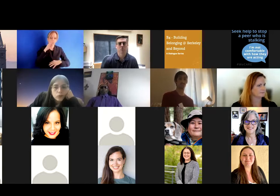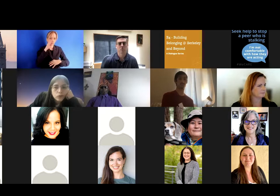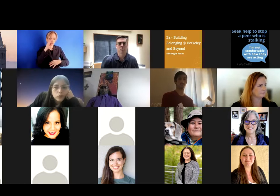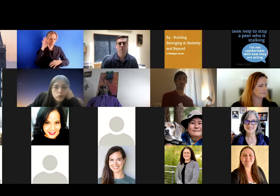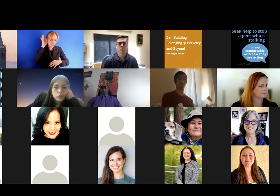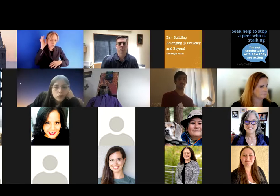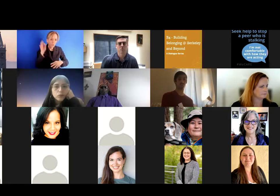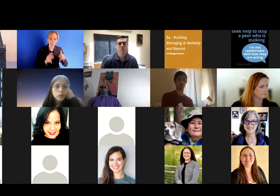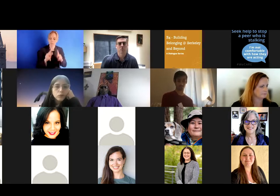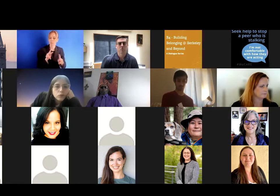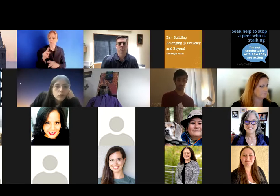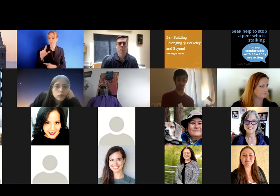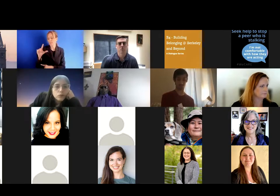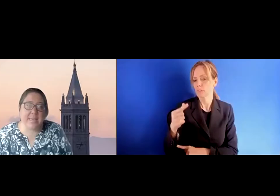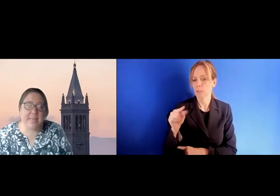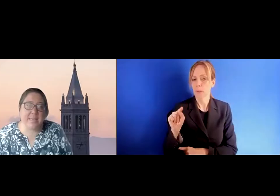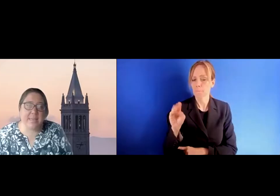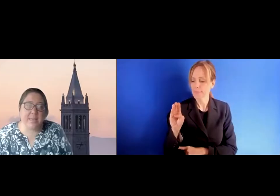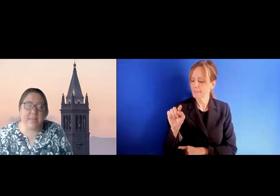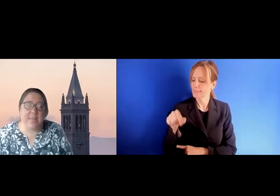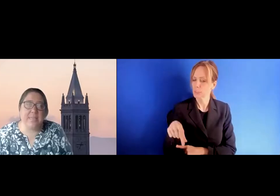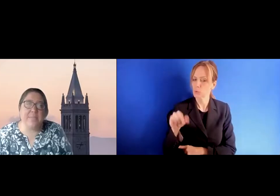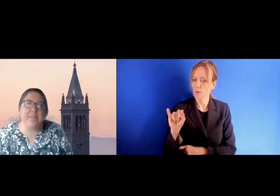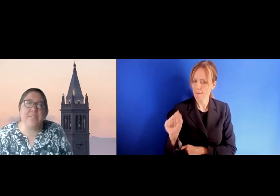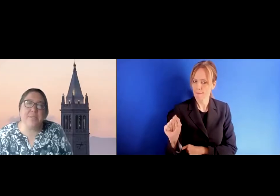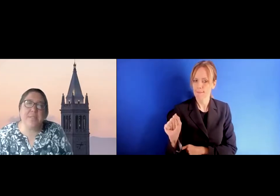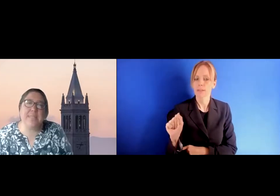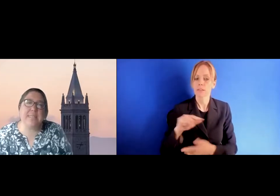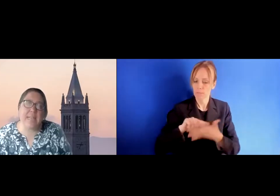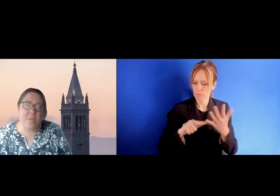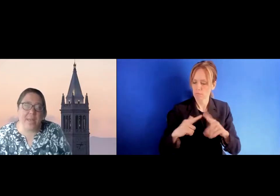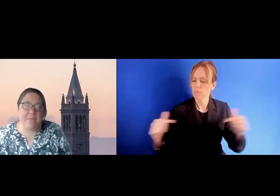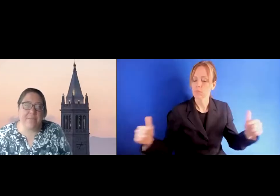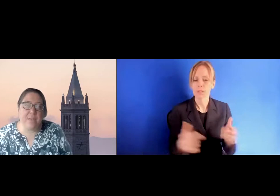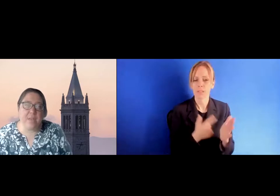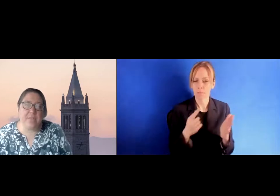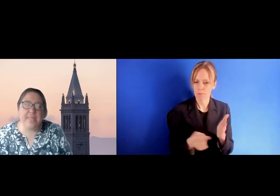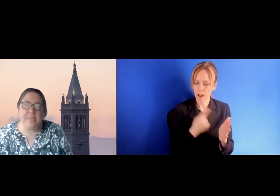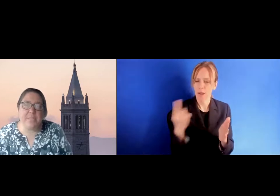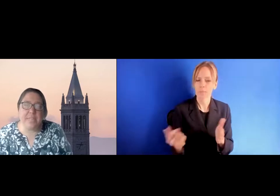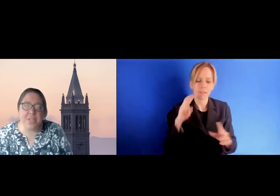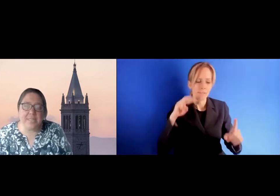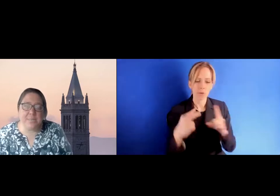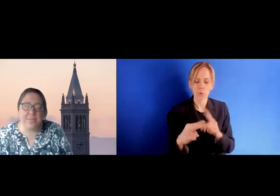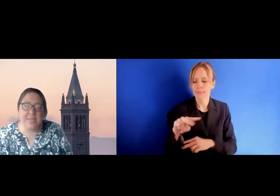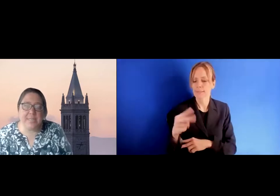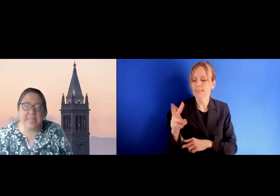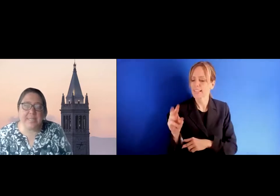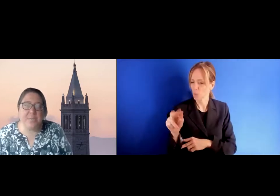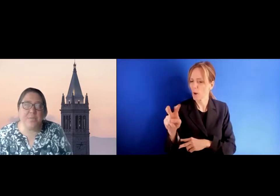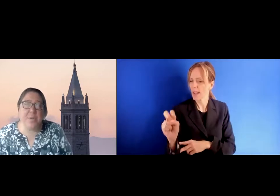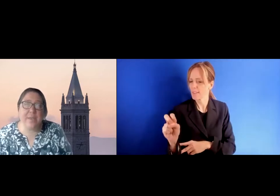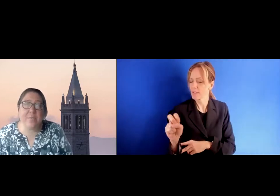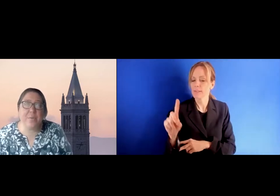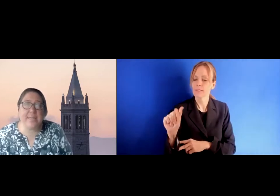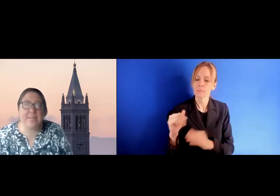as LGBTQIA. Sometimes viewed as a second wave, the disability justice movement seeks